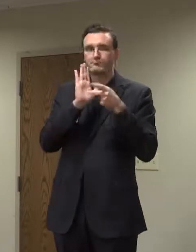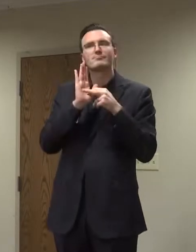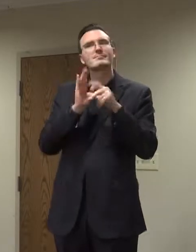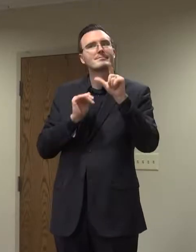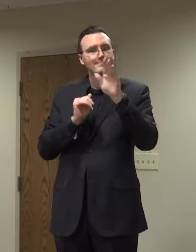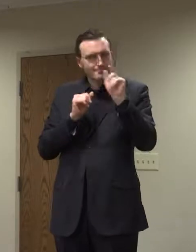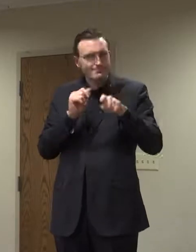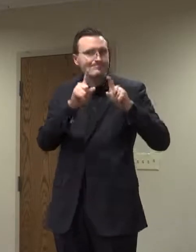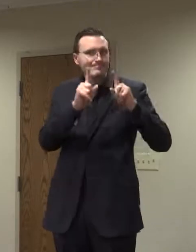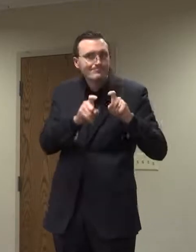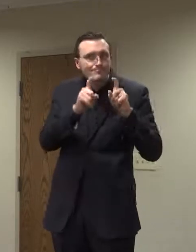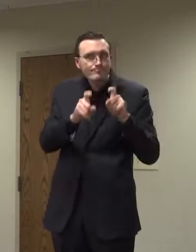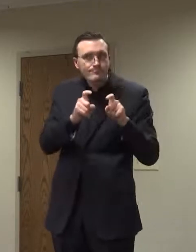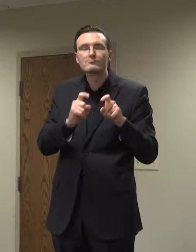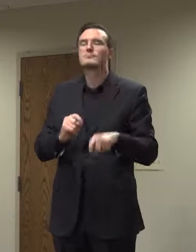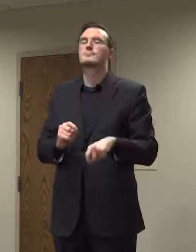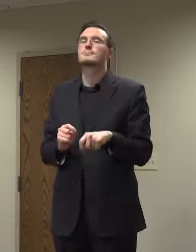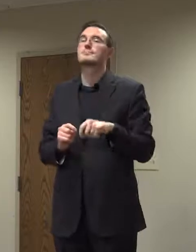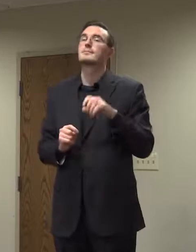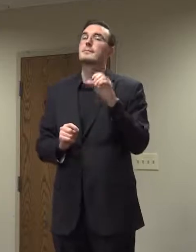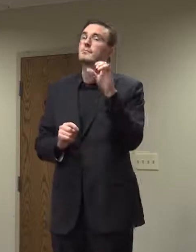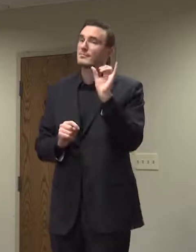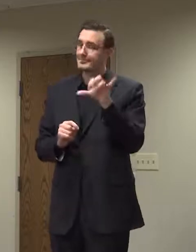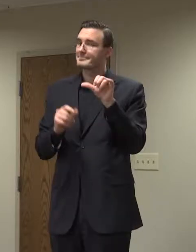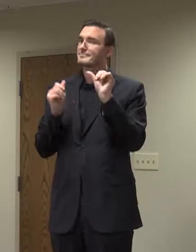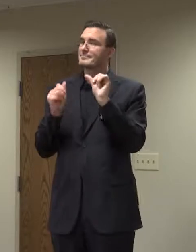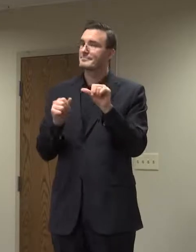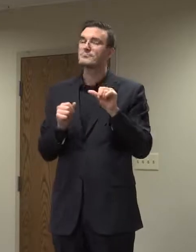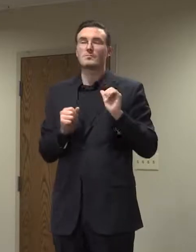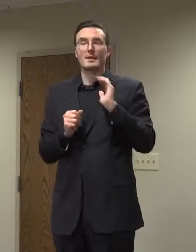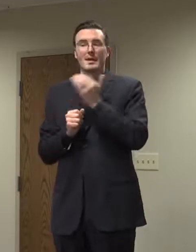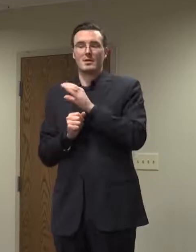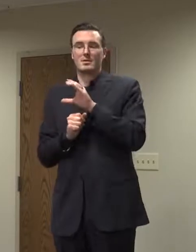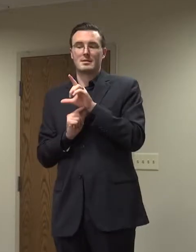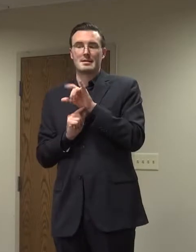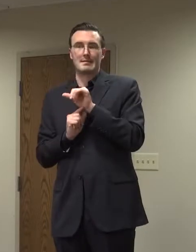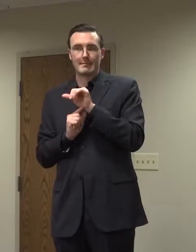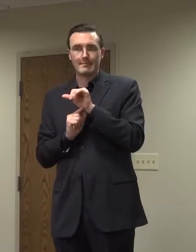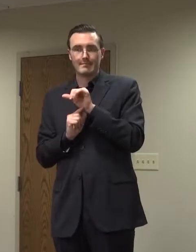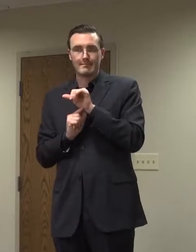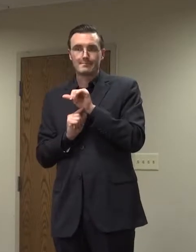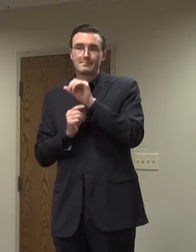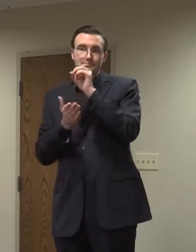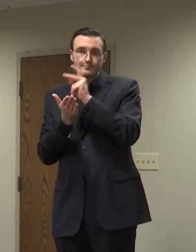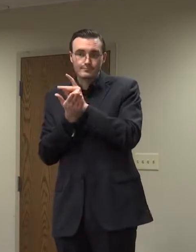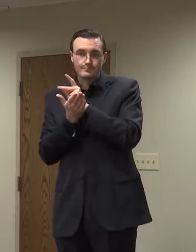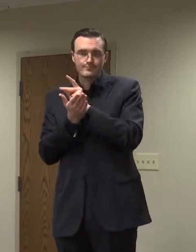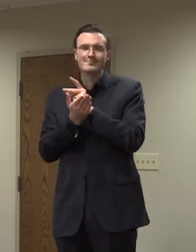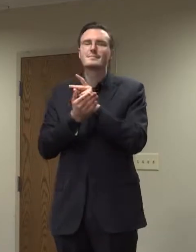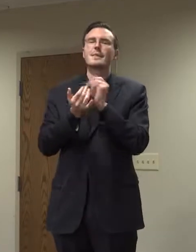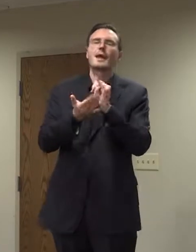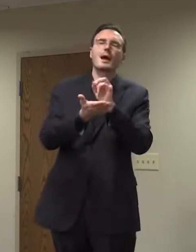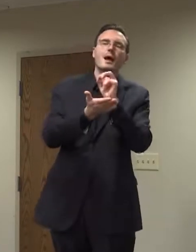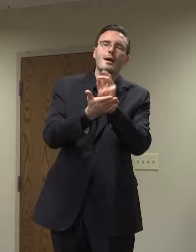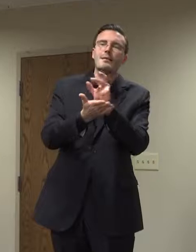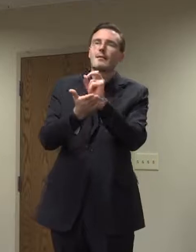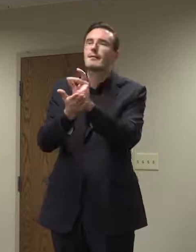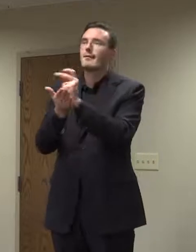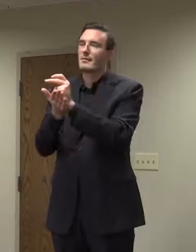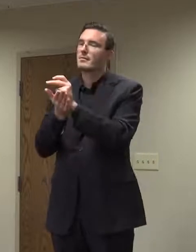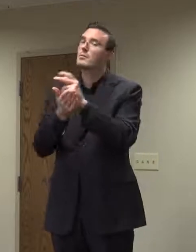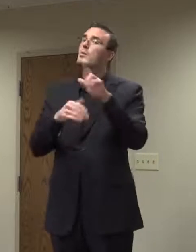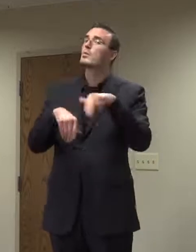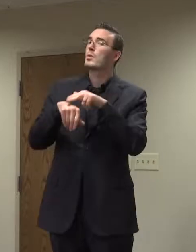County Health Department is working with its partners to extend its CLIA waiver to entities without medical directors and or typical CLIA